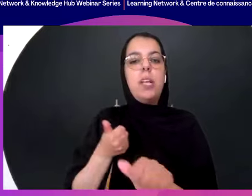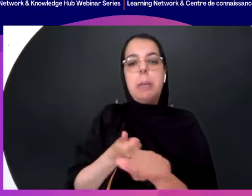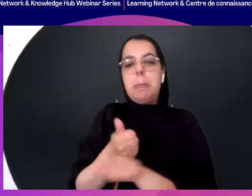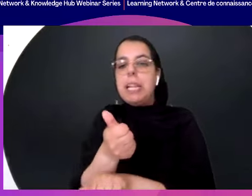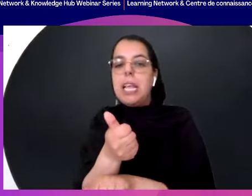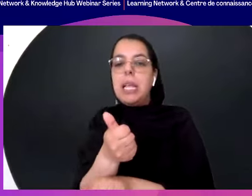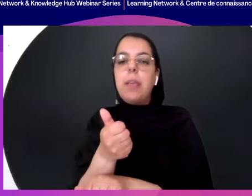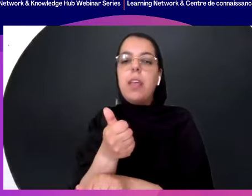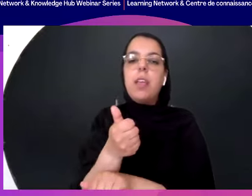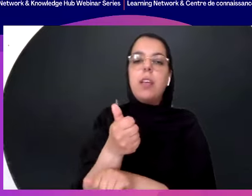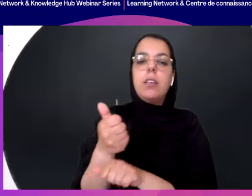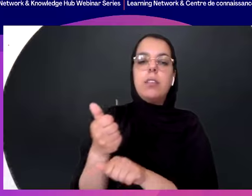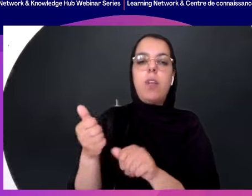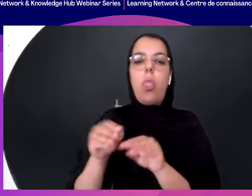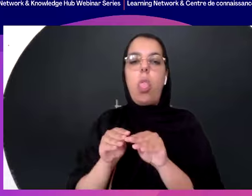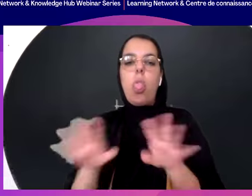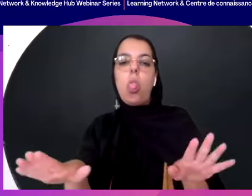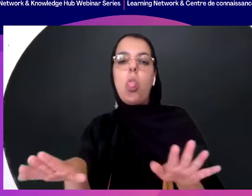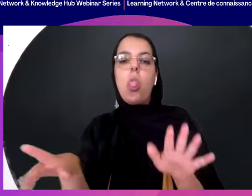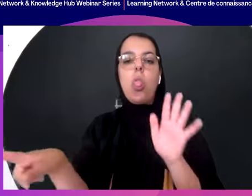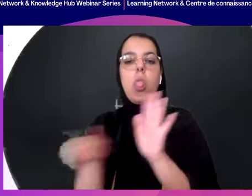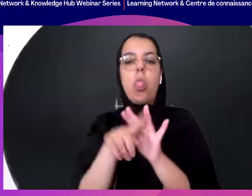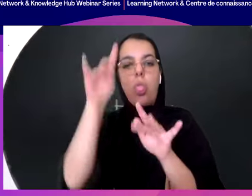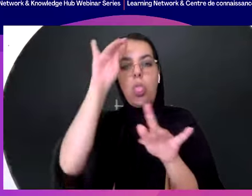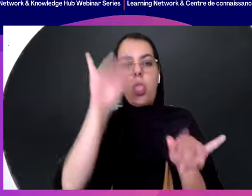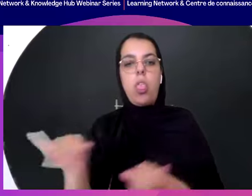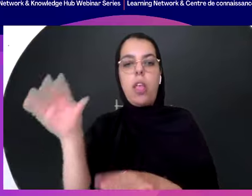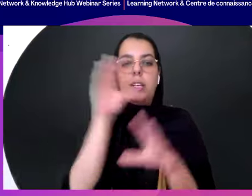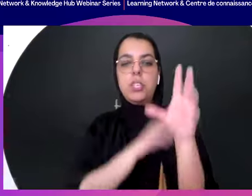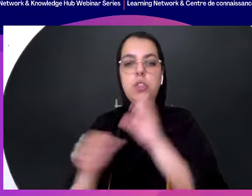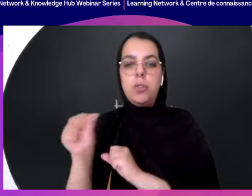effectively support individuals who are affected by this form of violence?